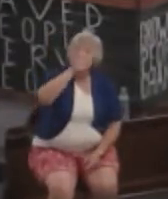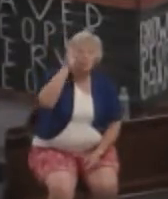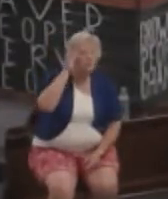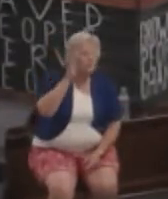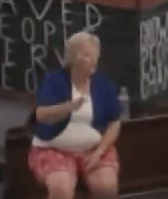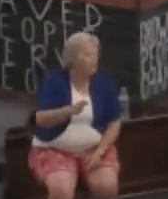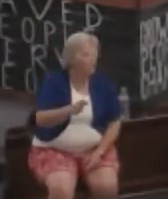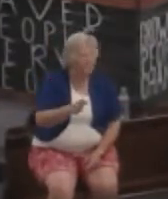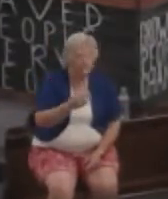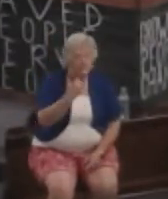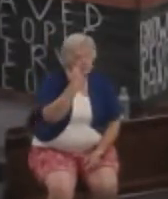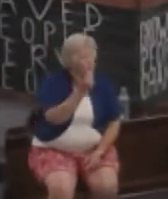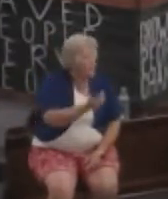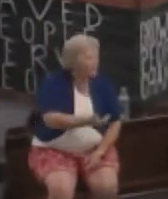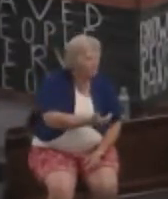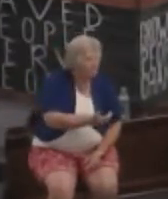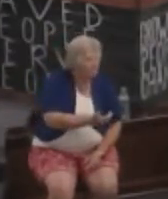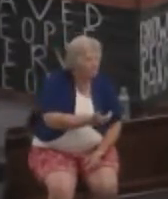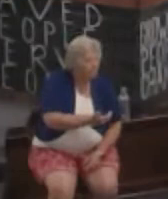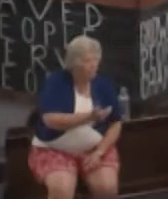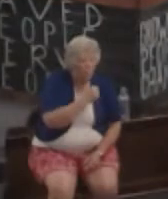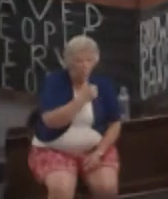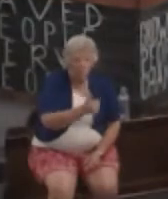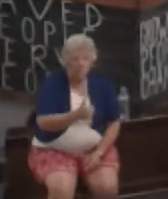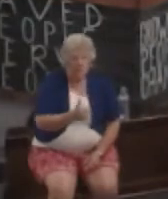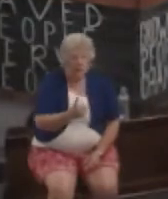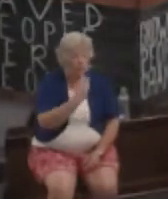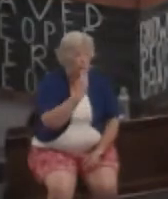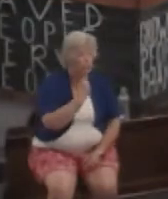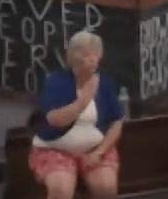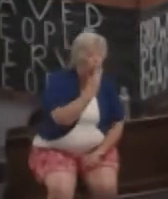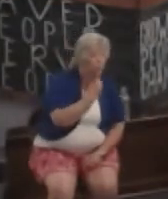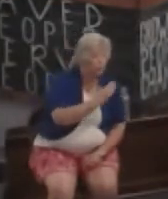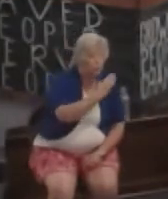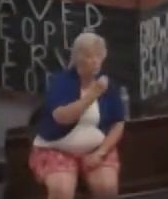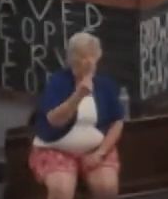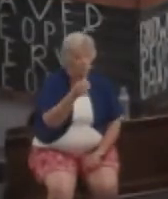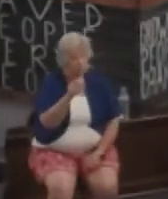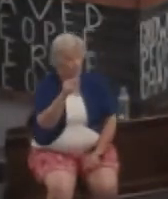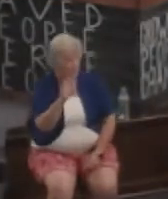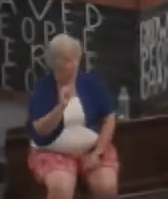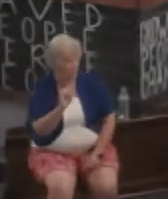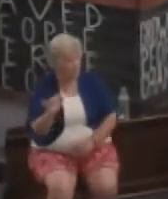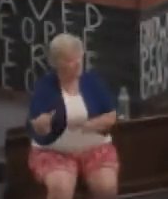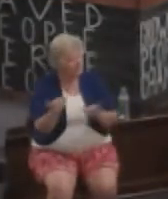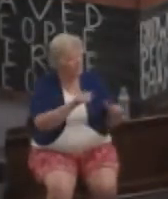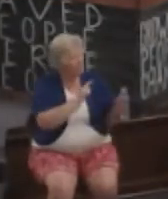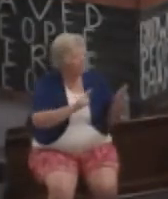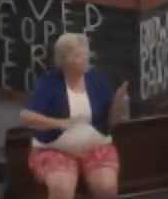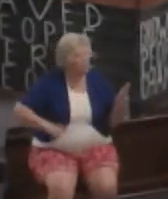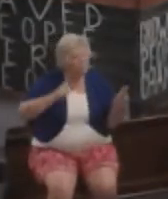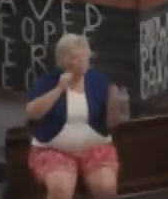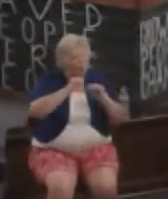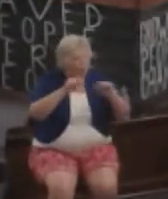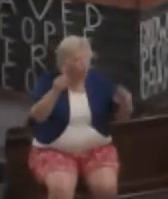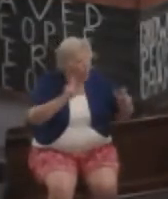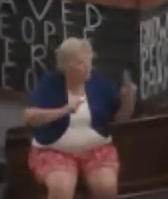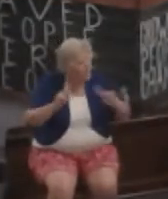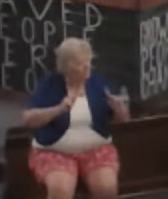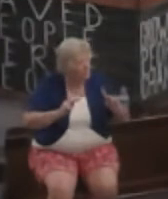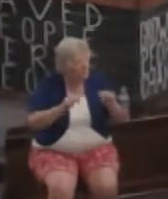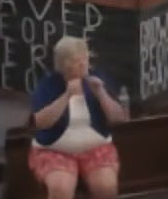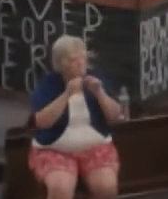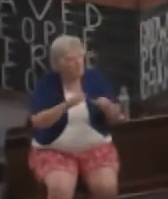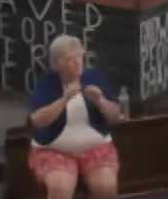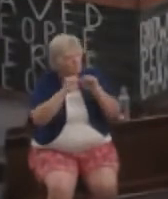to shame. For there is no difference between Jew and Gentile. The same Lord is Lord of all and richly blesses all who call on